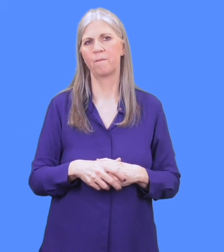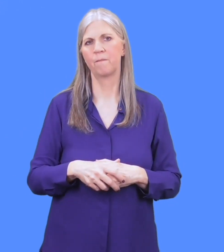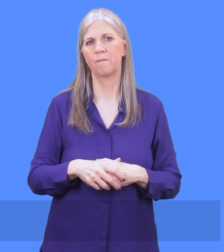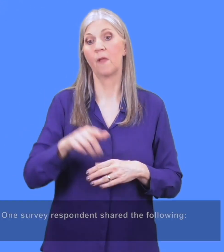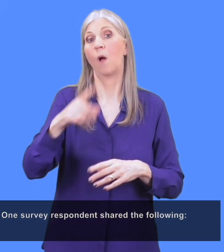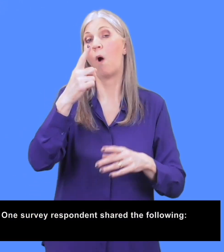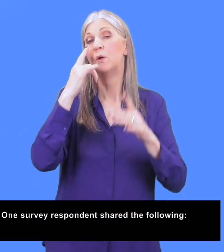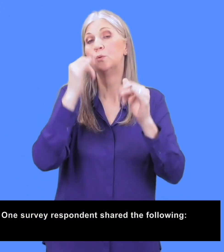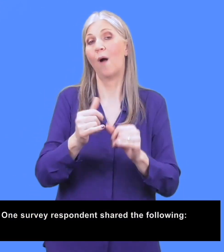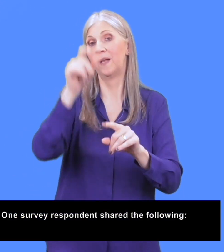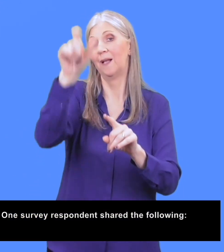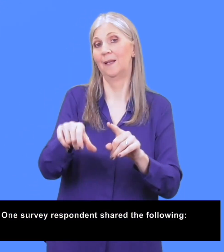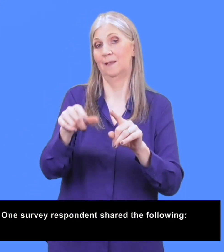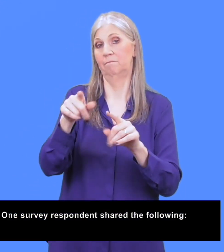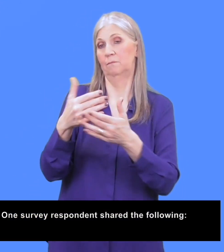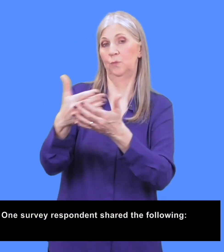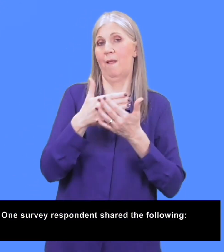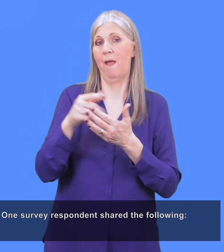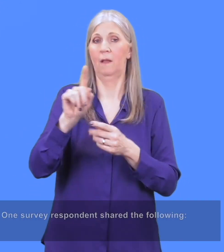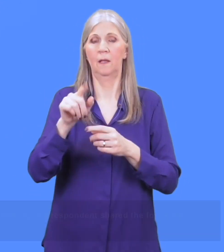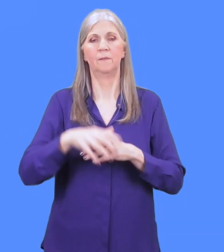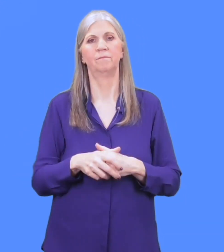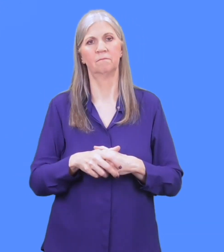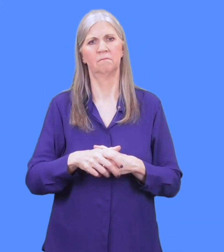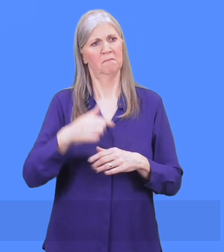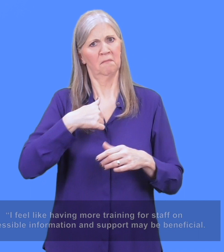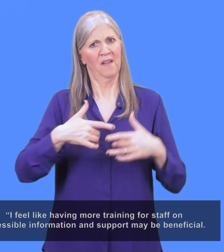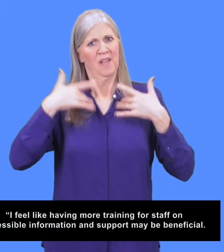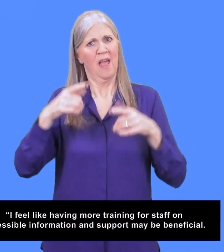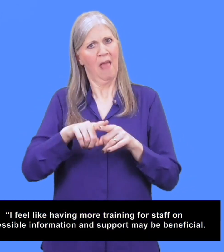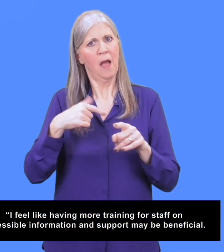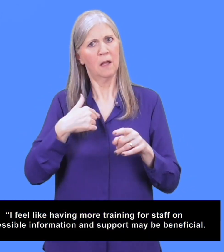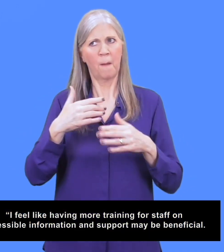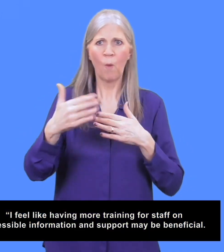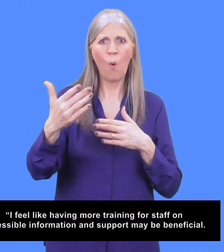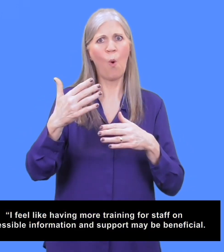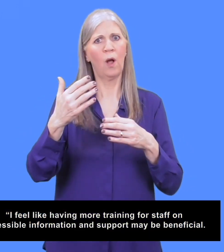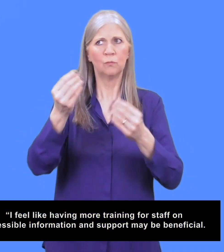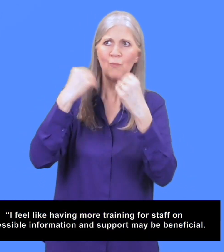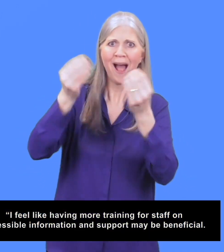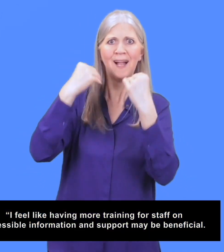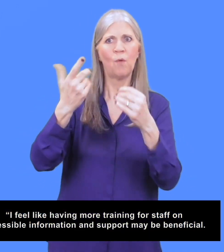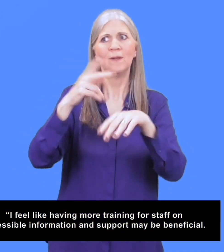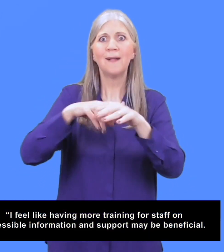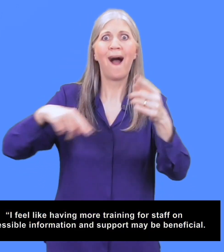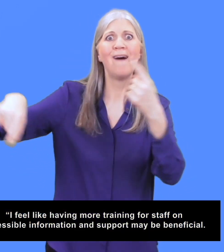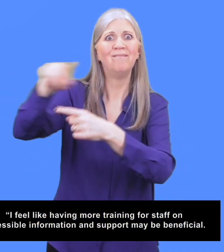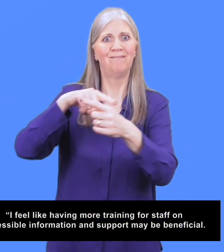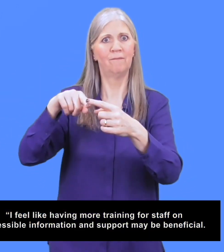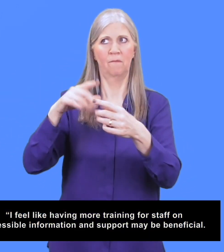One survey respondent shared the following: I feel like having more training for staff on accessible information